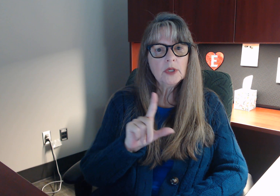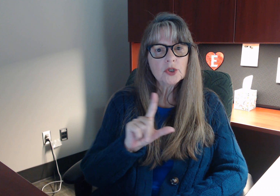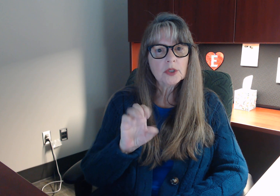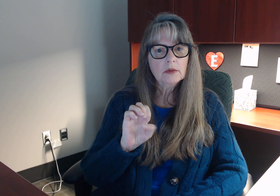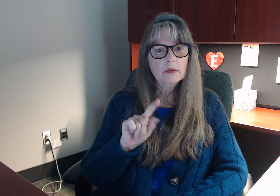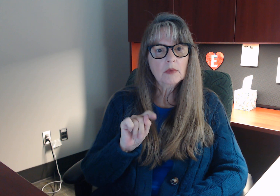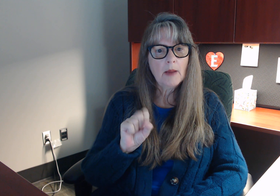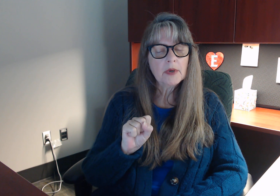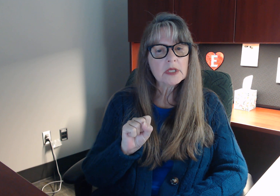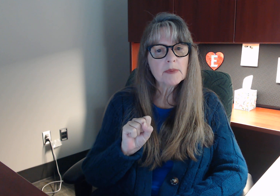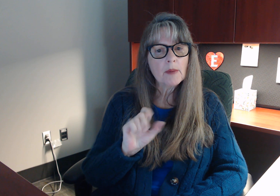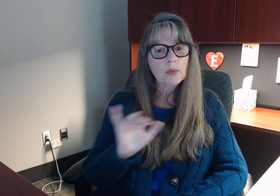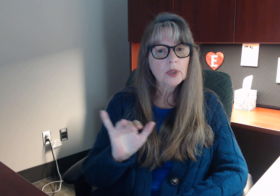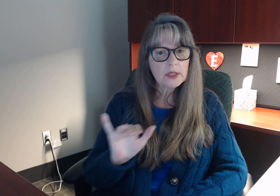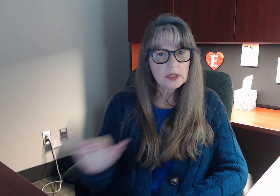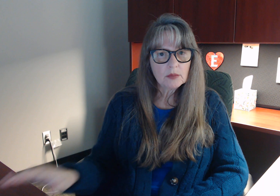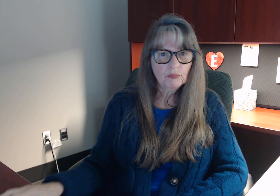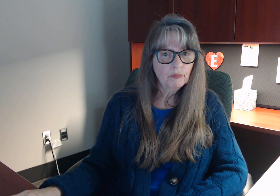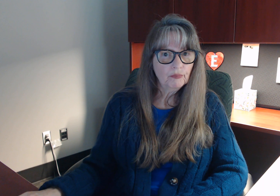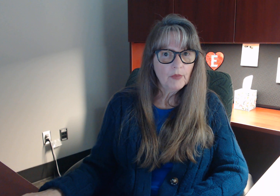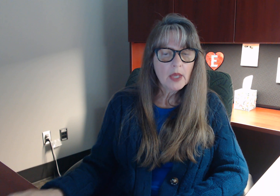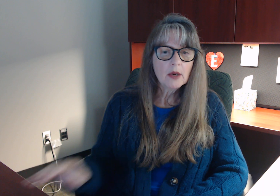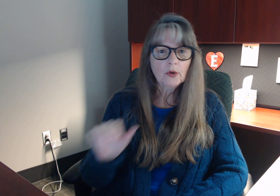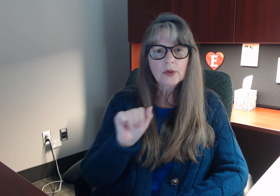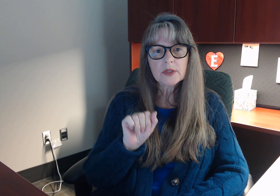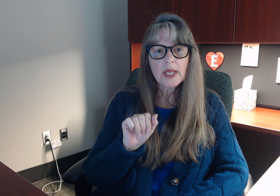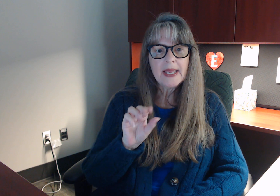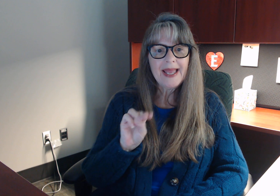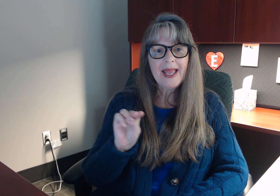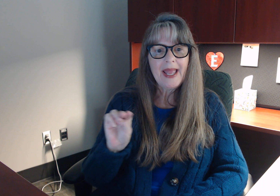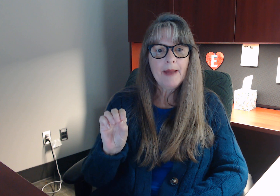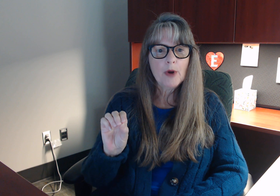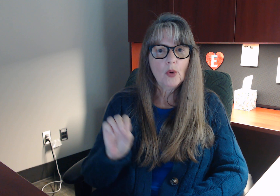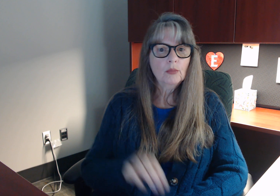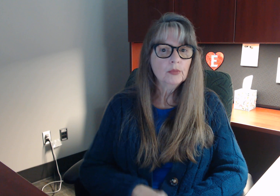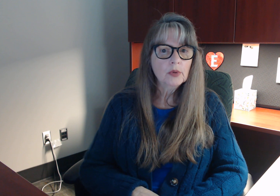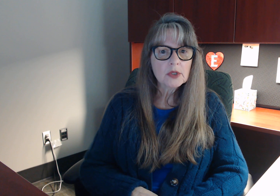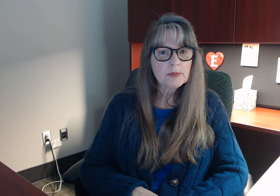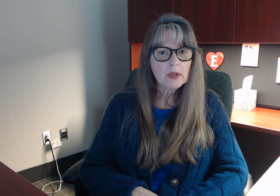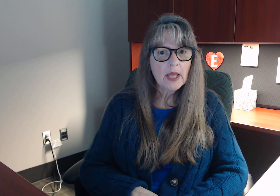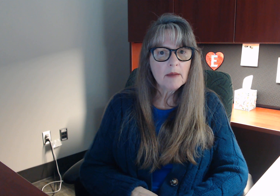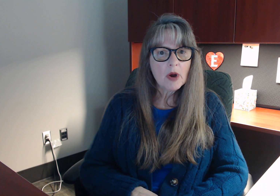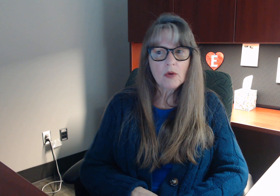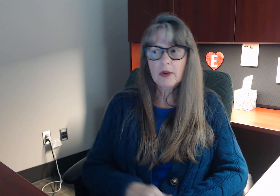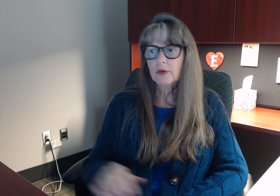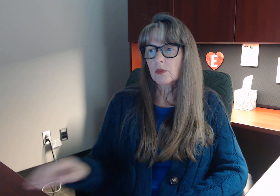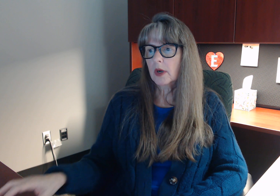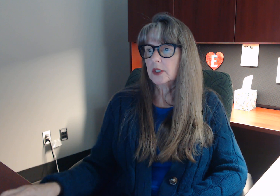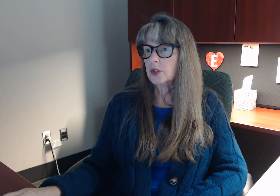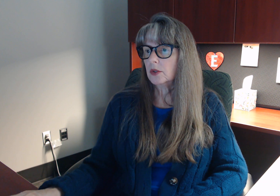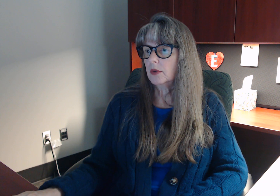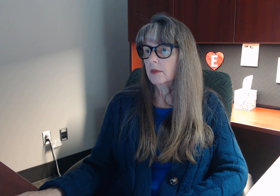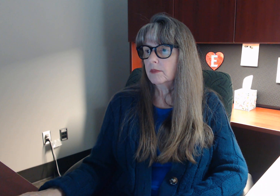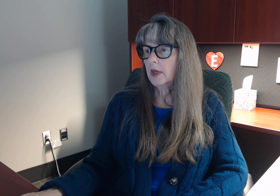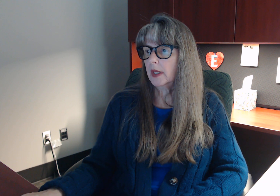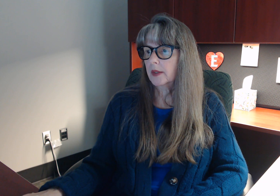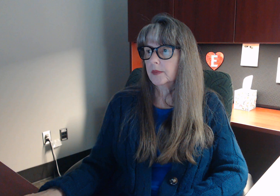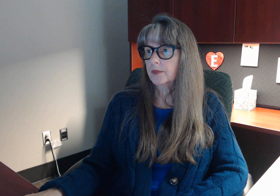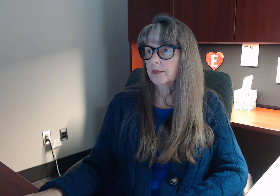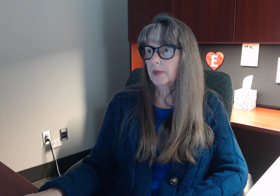Ammunition. I'm going to spell bullets, or you could say ammo. You could spell ammo if you wanted to, because